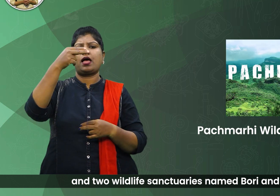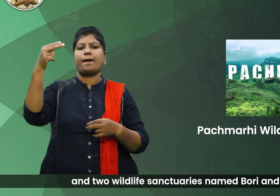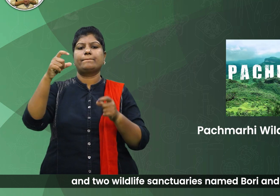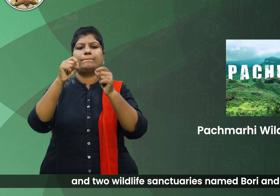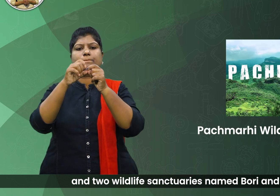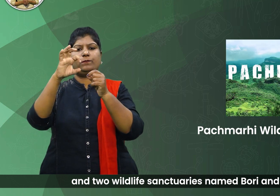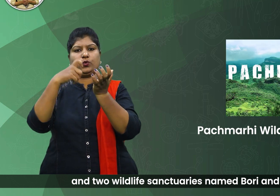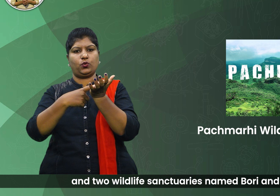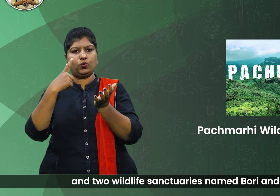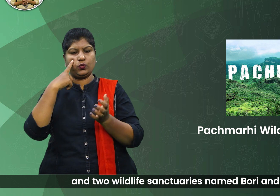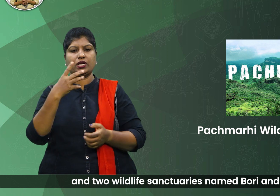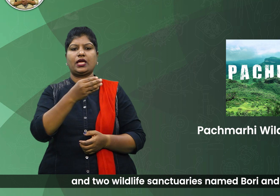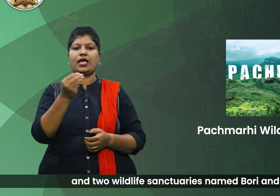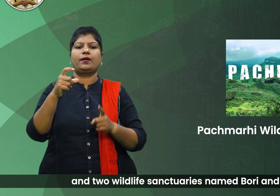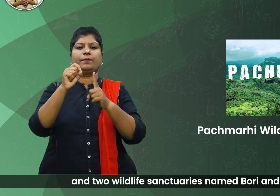Pachmadi.